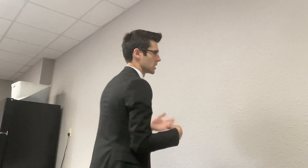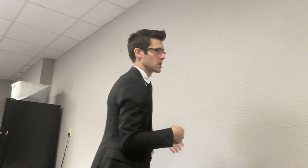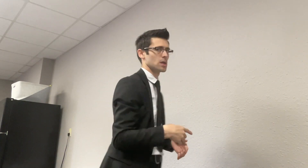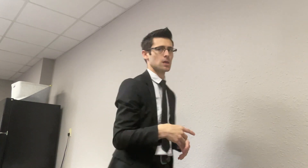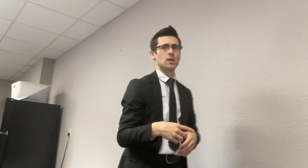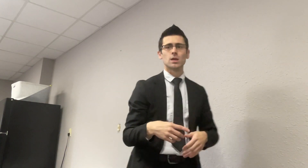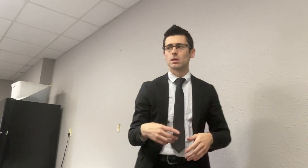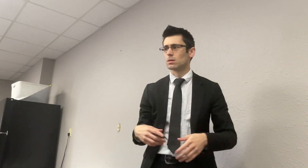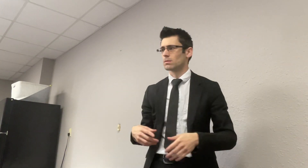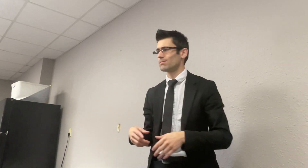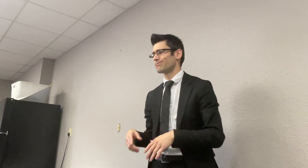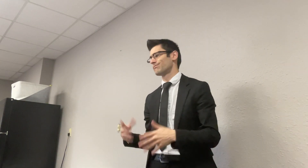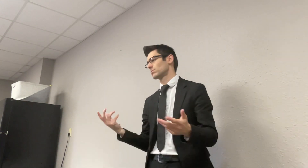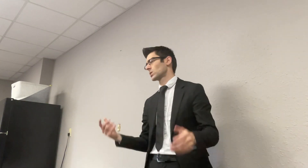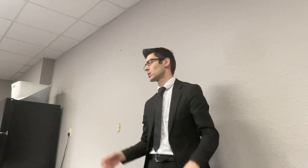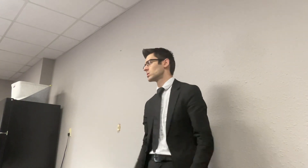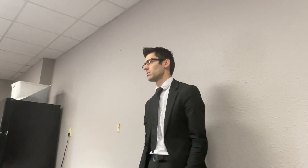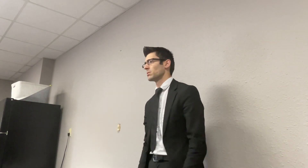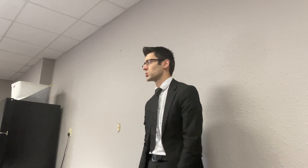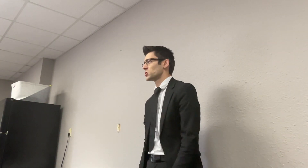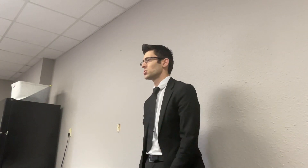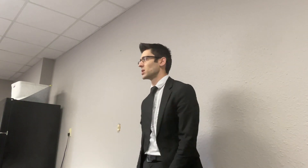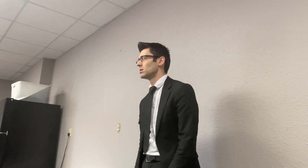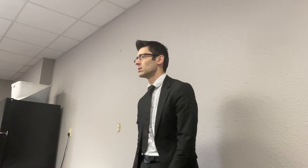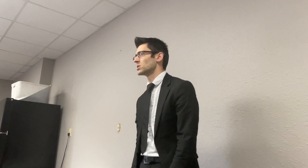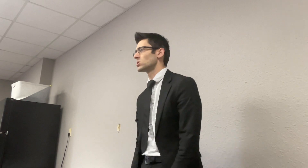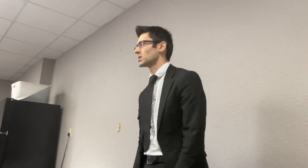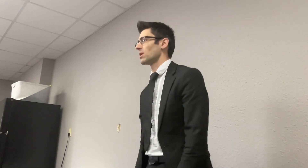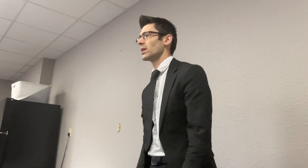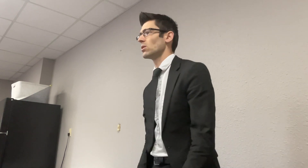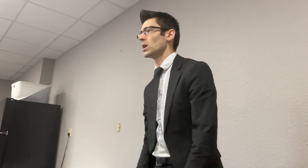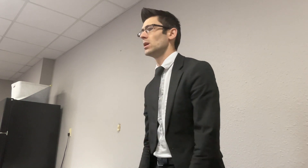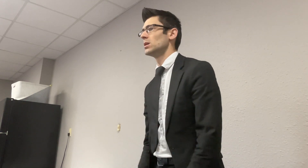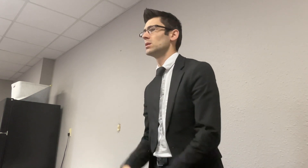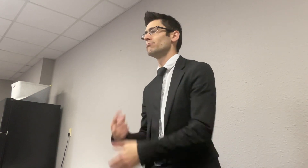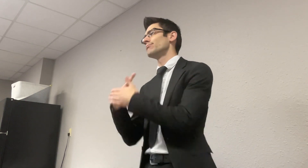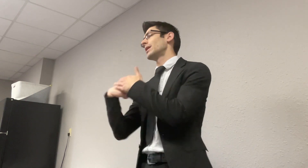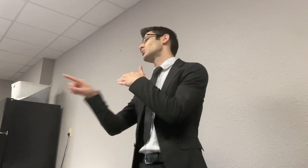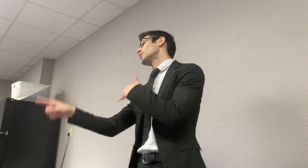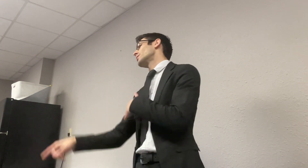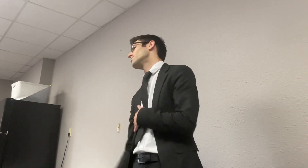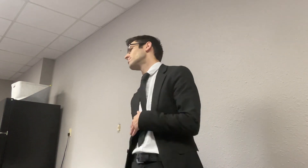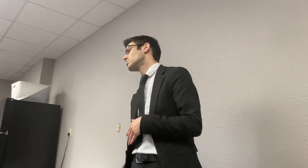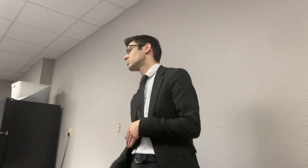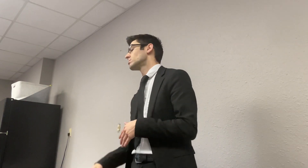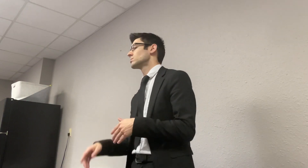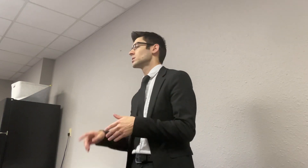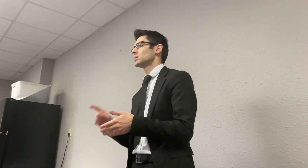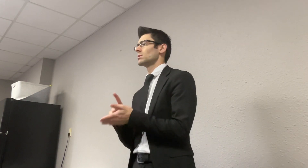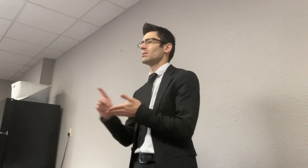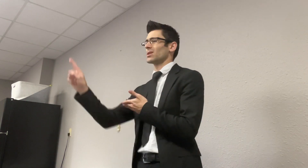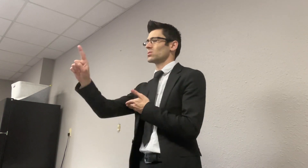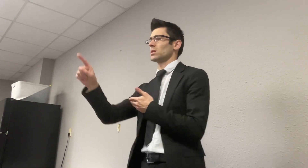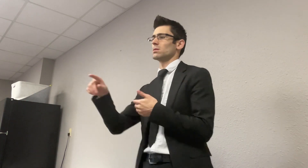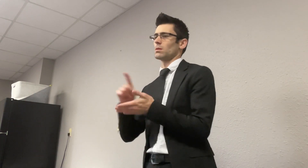use that? Some people just use it. That's Okay. just how they do it. Next week. Okay. Next week. Next